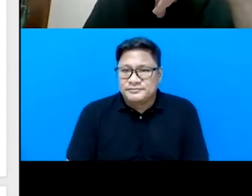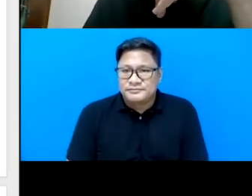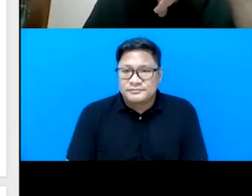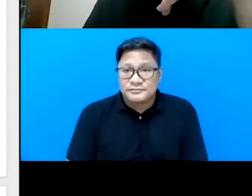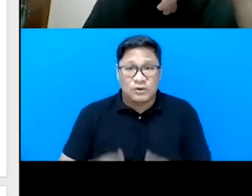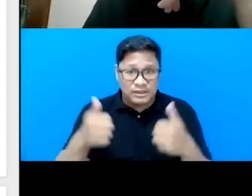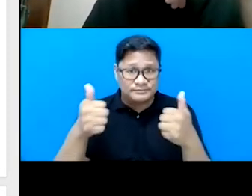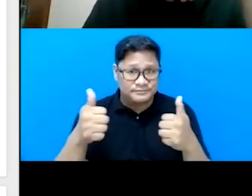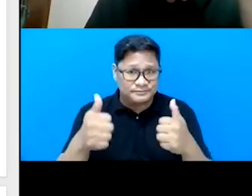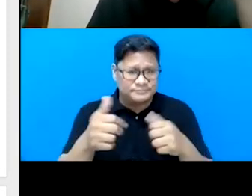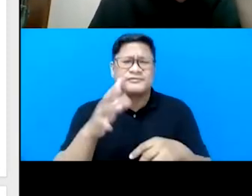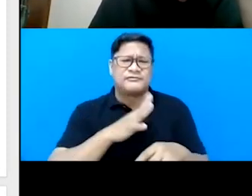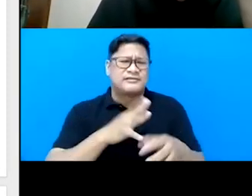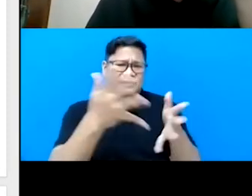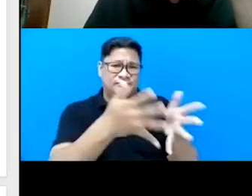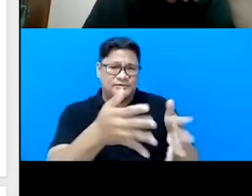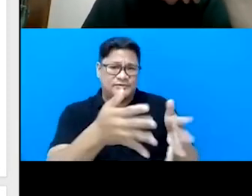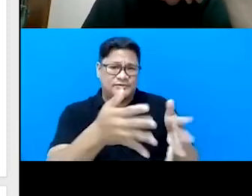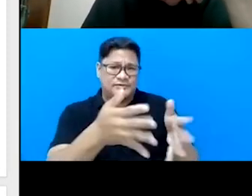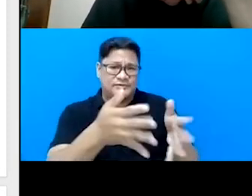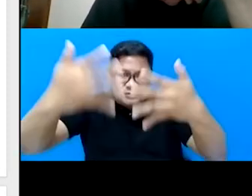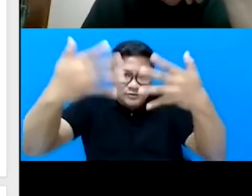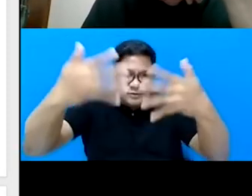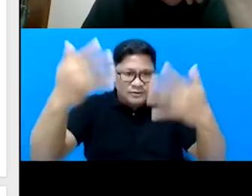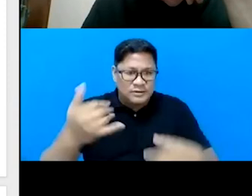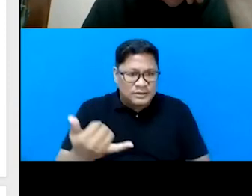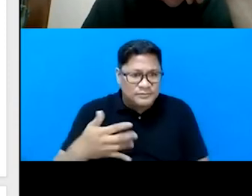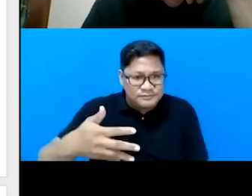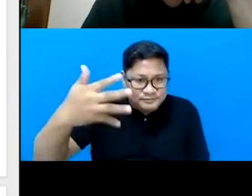Okay. Let's go down further.